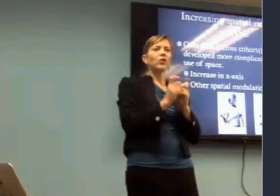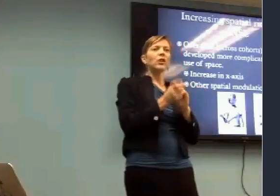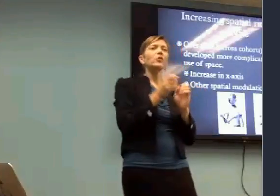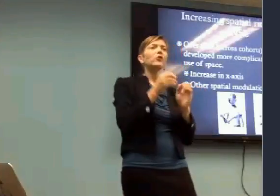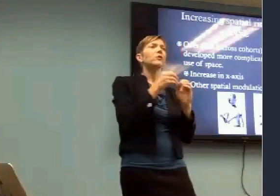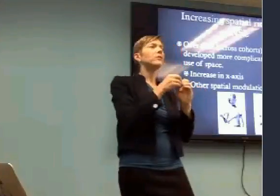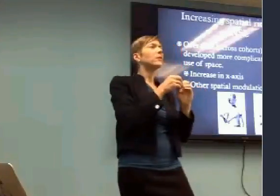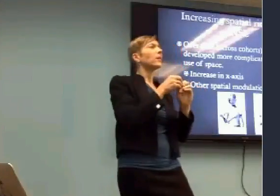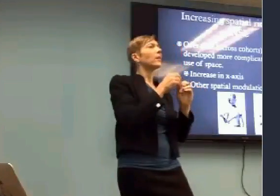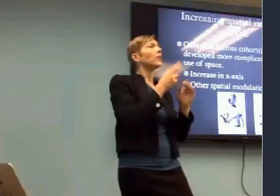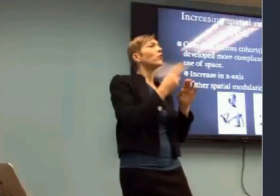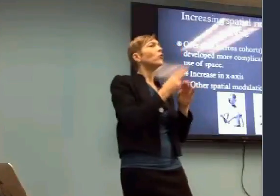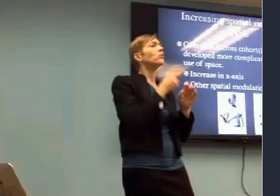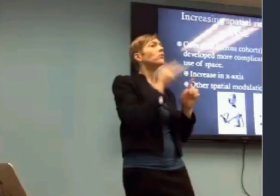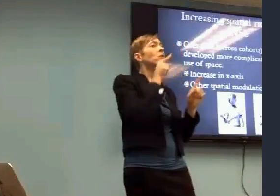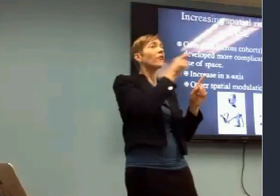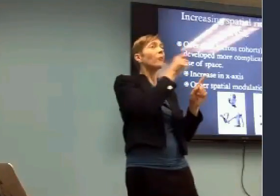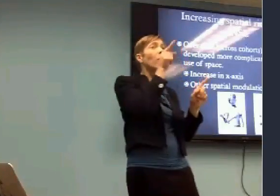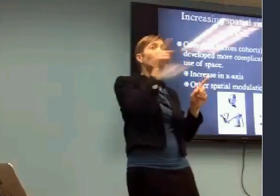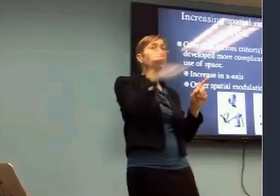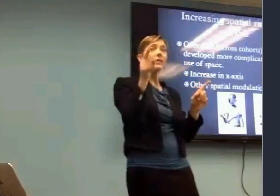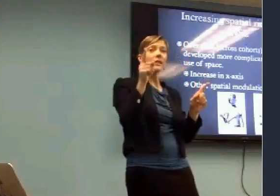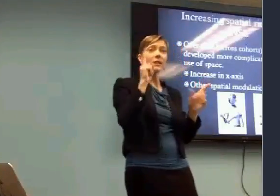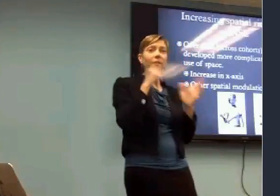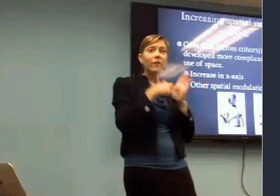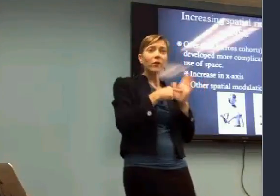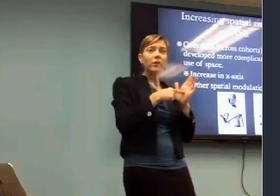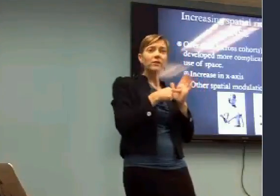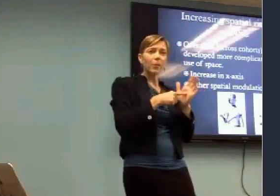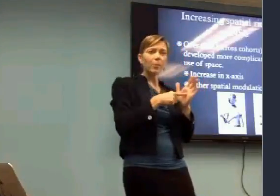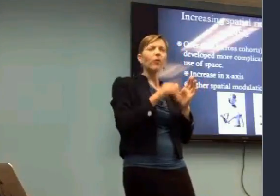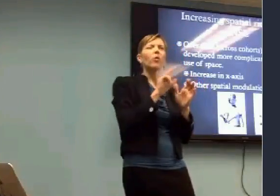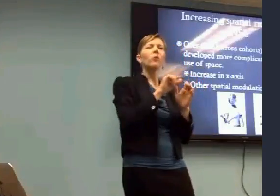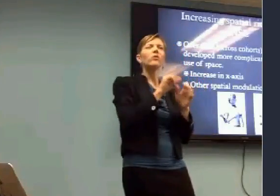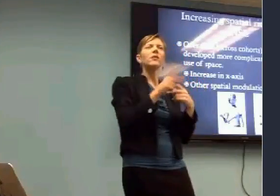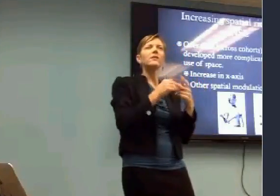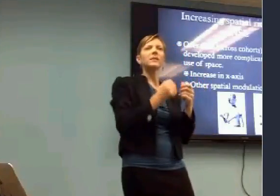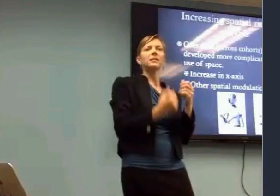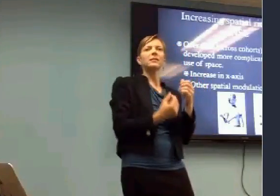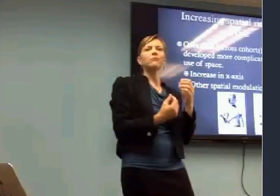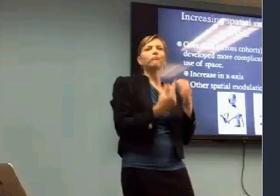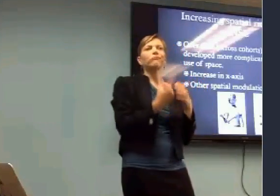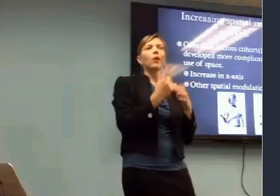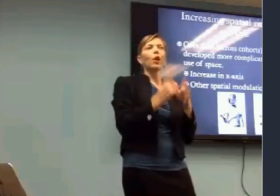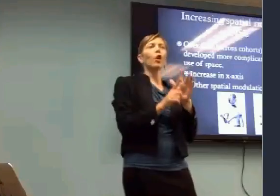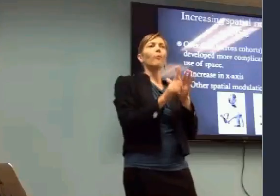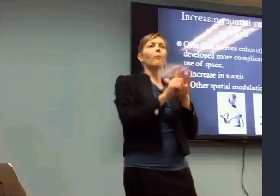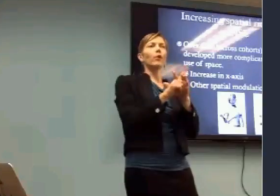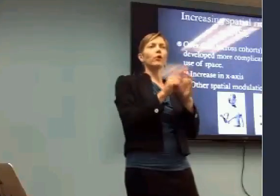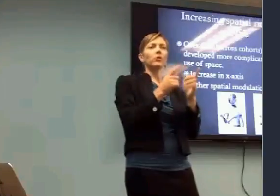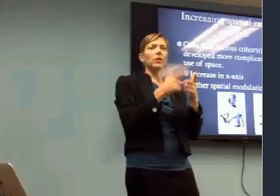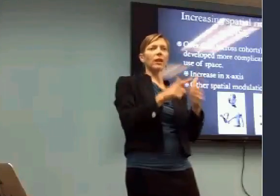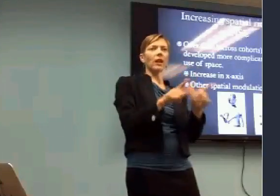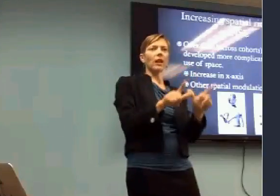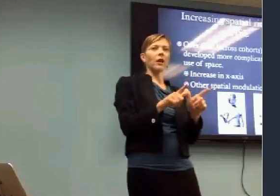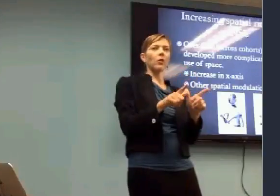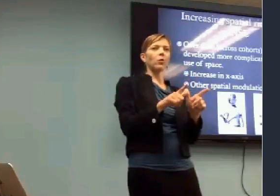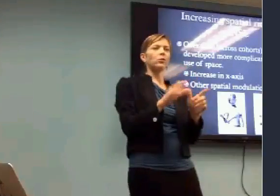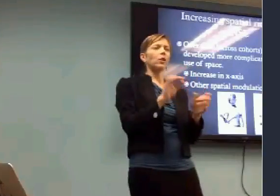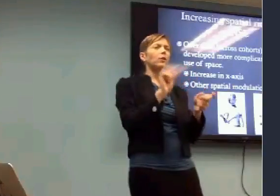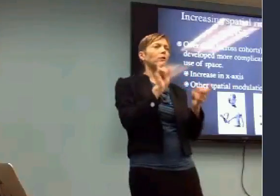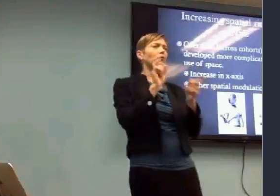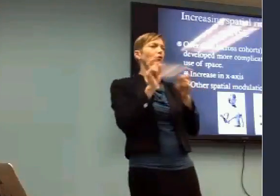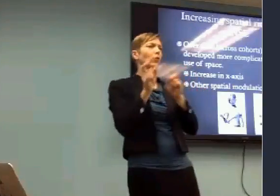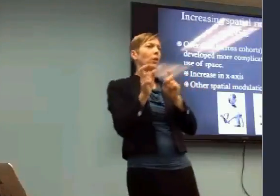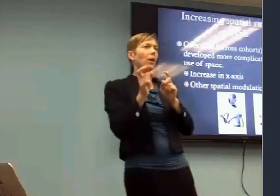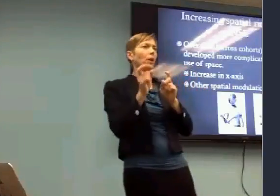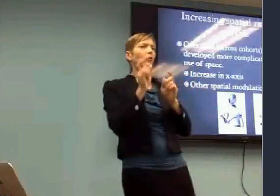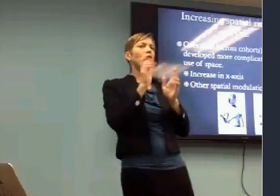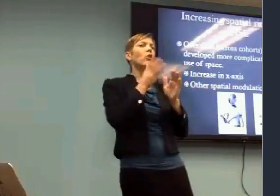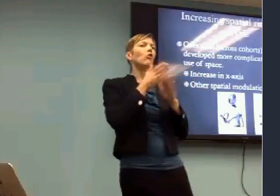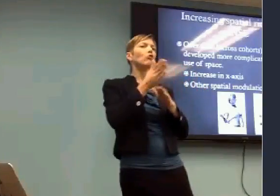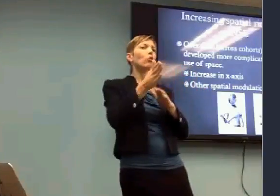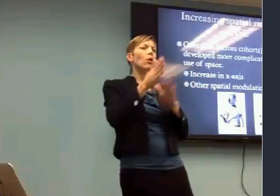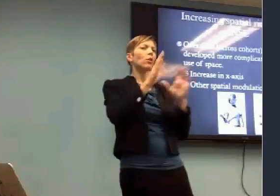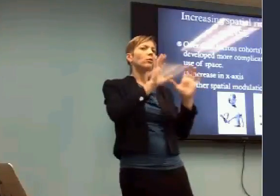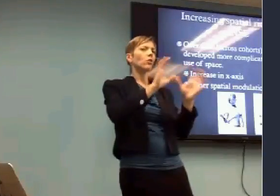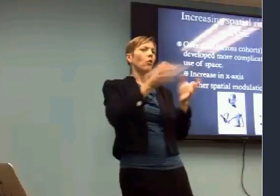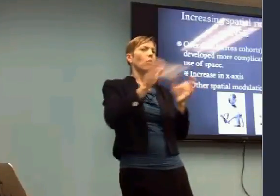changes in the use of pointing, for example, in sign, and that is an early emergence in language,